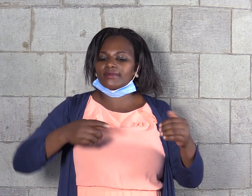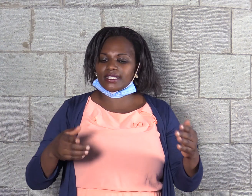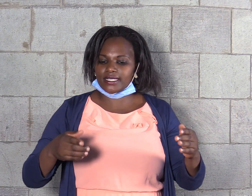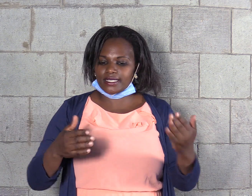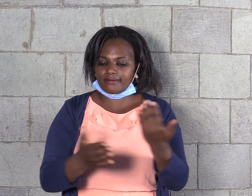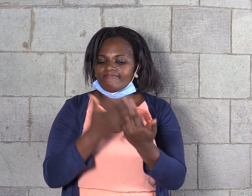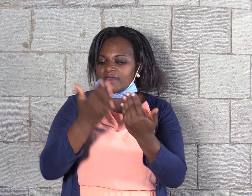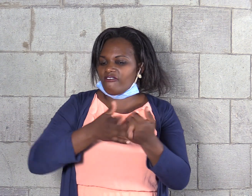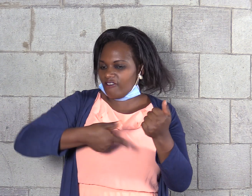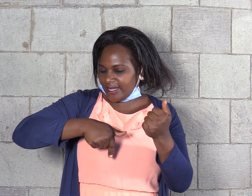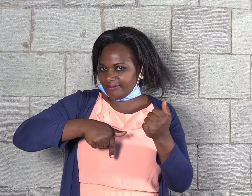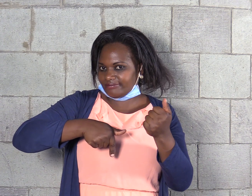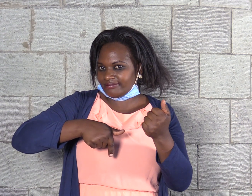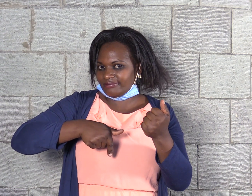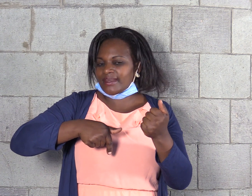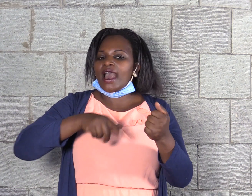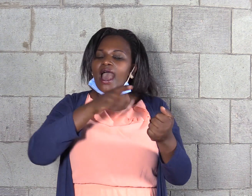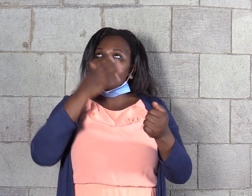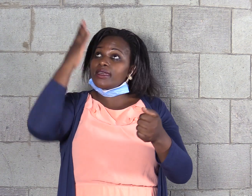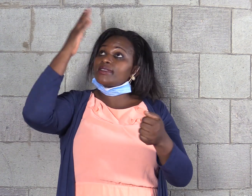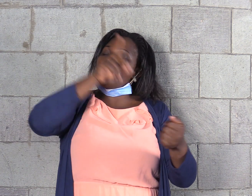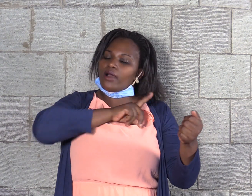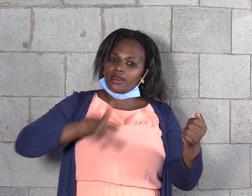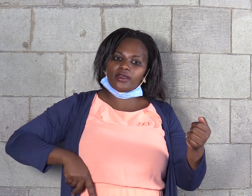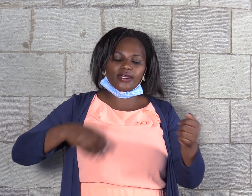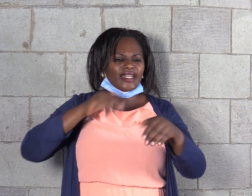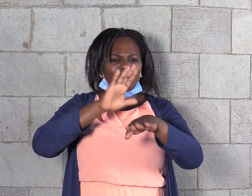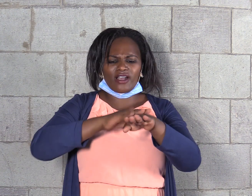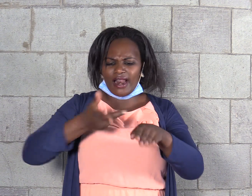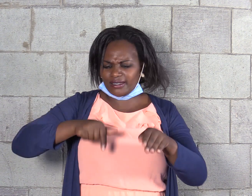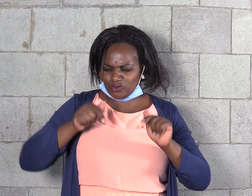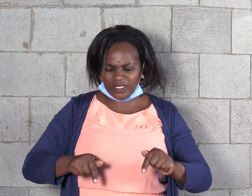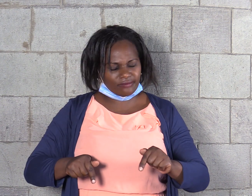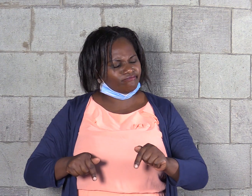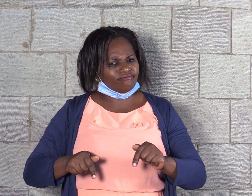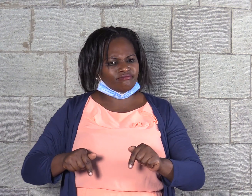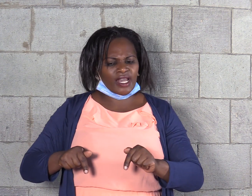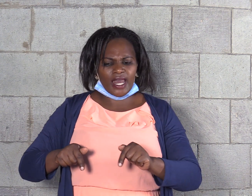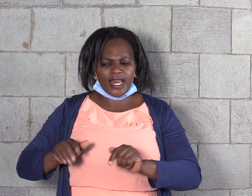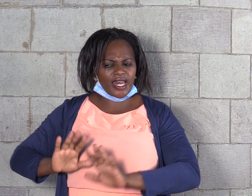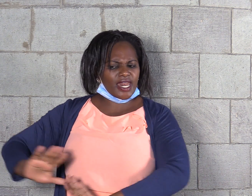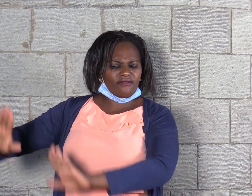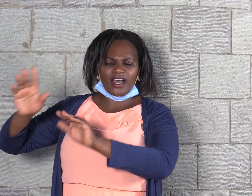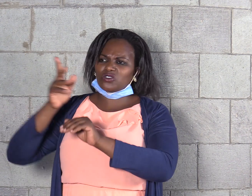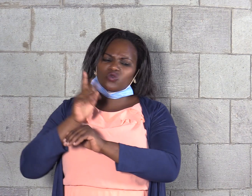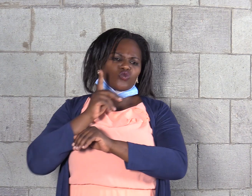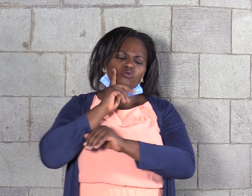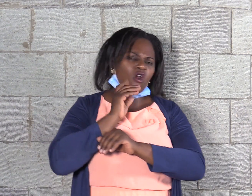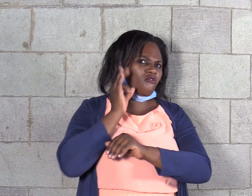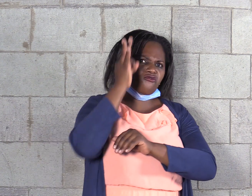us. He is our Lord. He has not called us to leave us today. He has not called us to leave us tomorrow. He will be with us